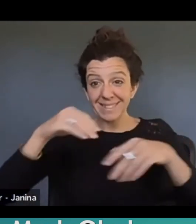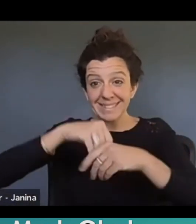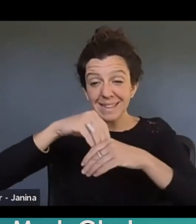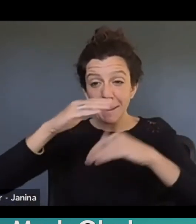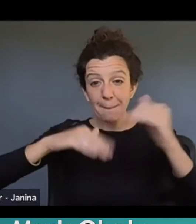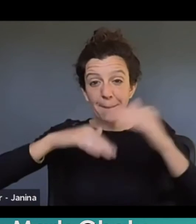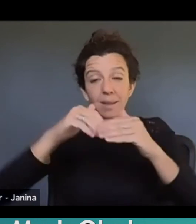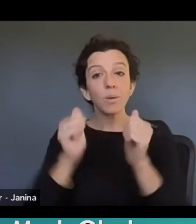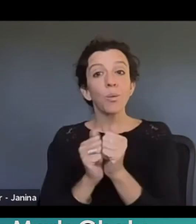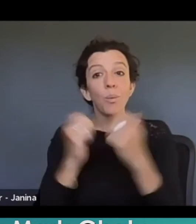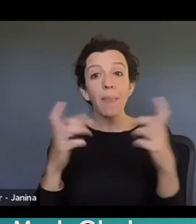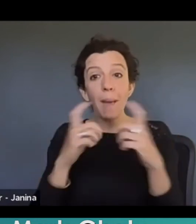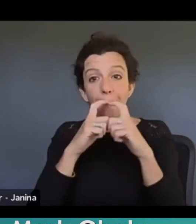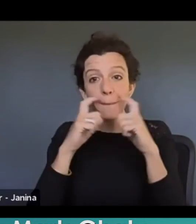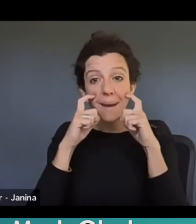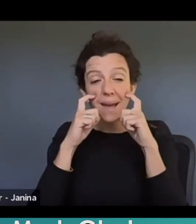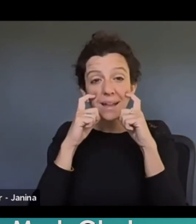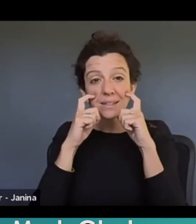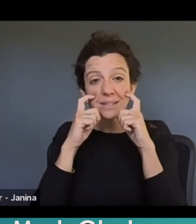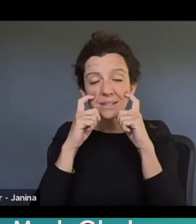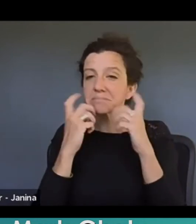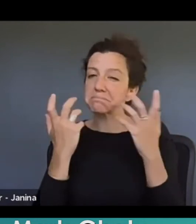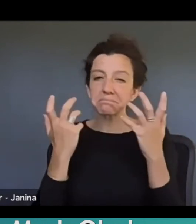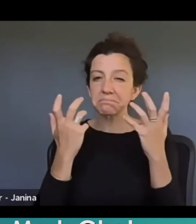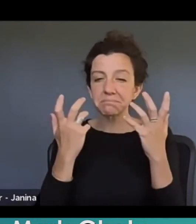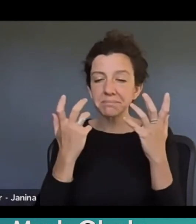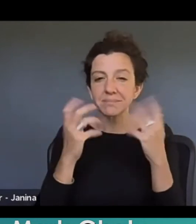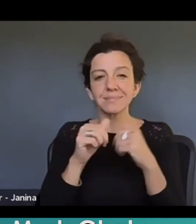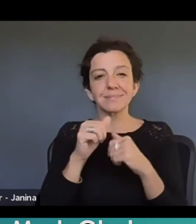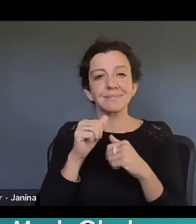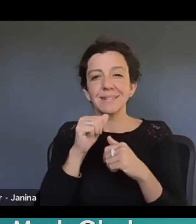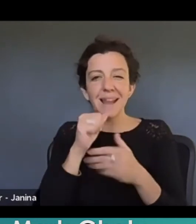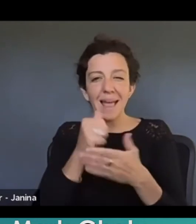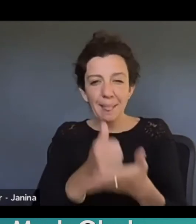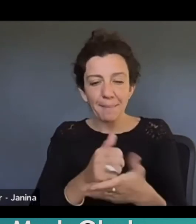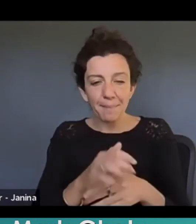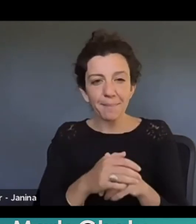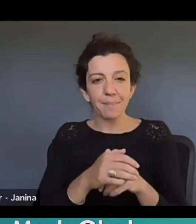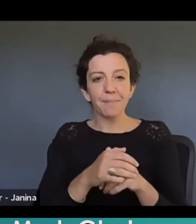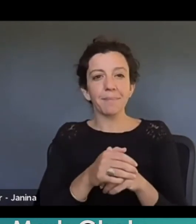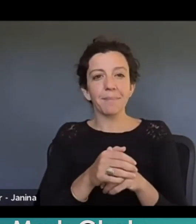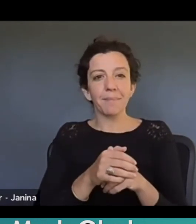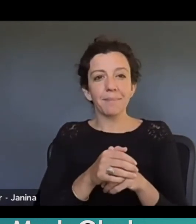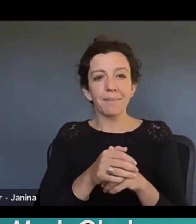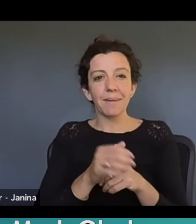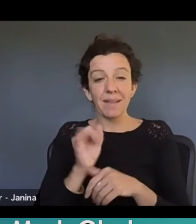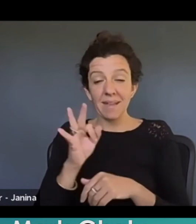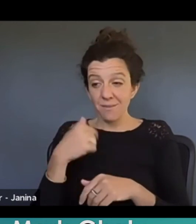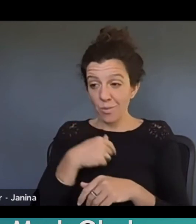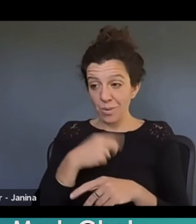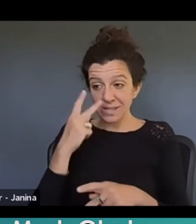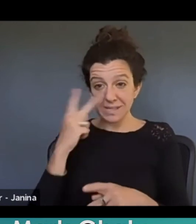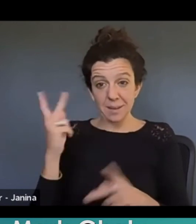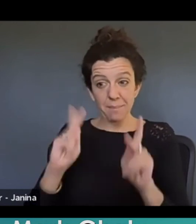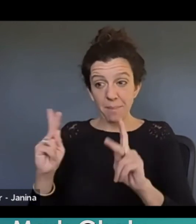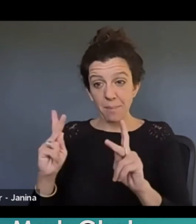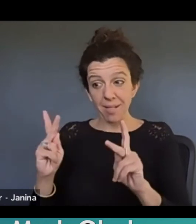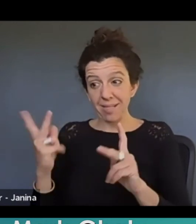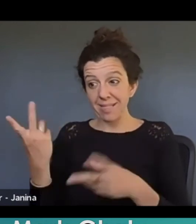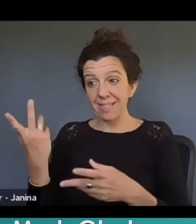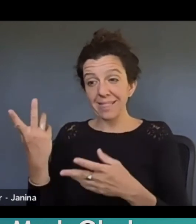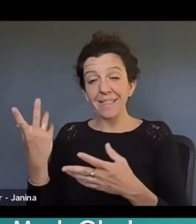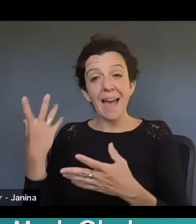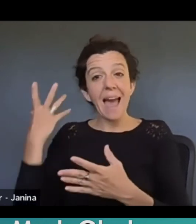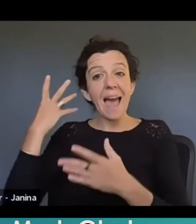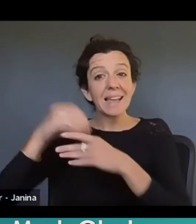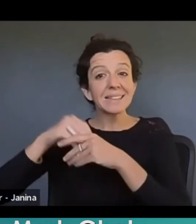that are much better done outdoors, no doubt, or avoided at all, happen indoors, you see transmission, things like chanting and